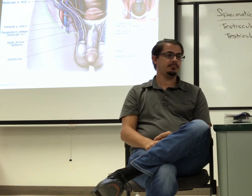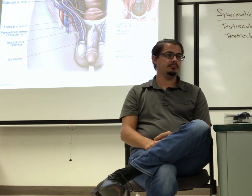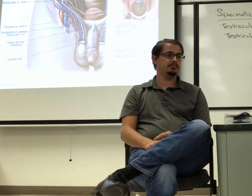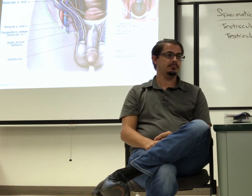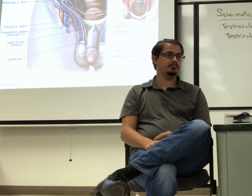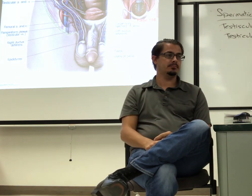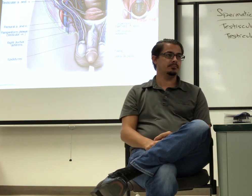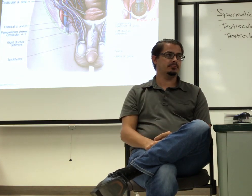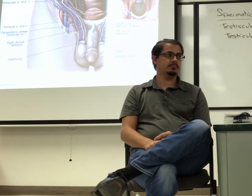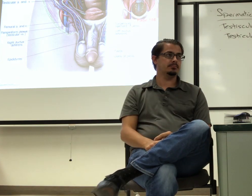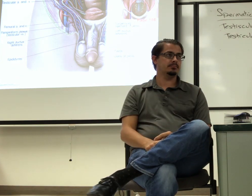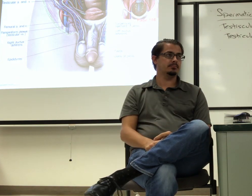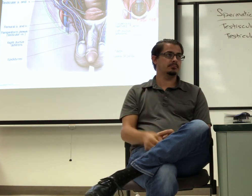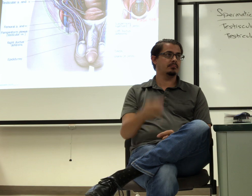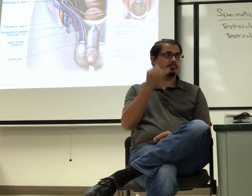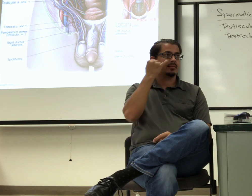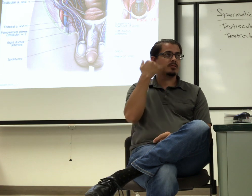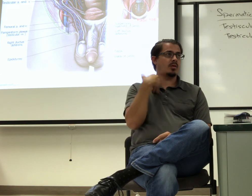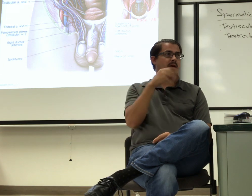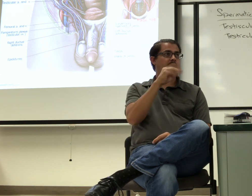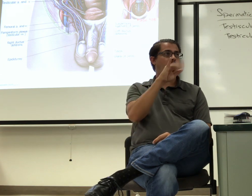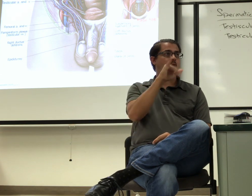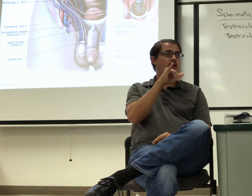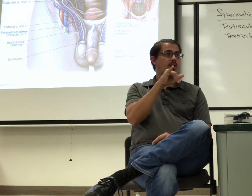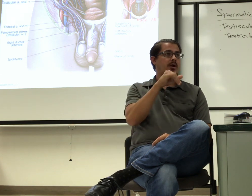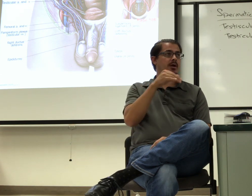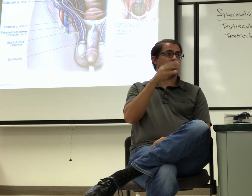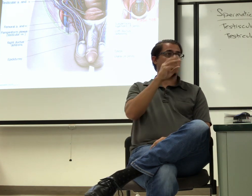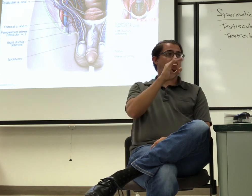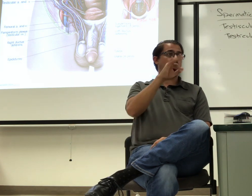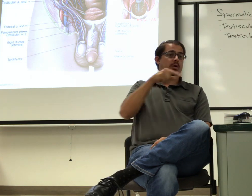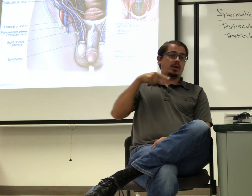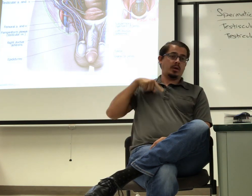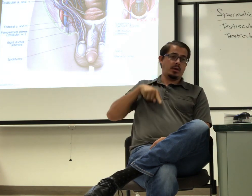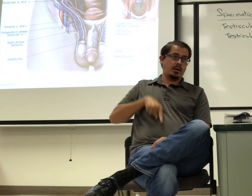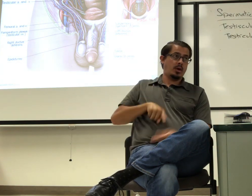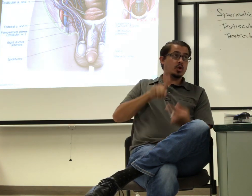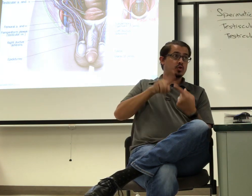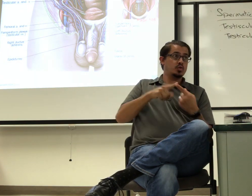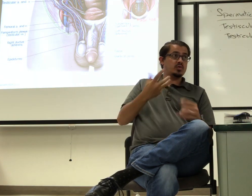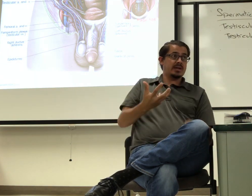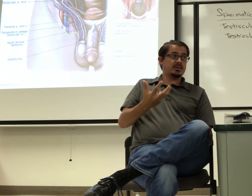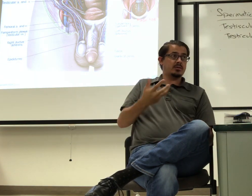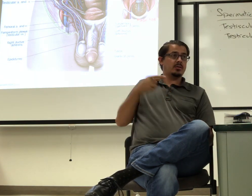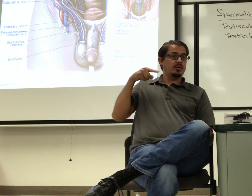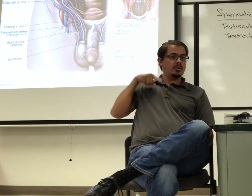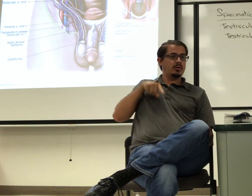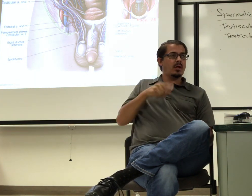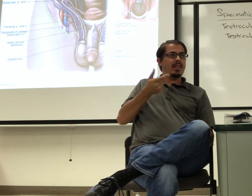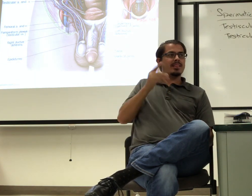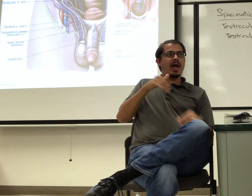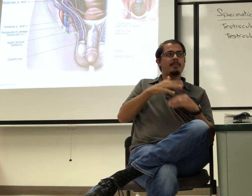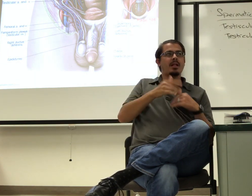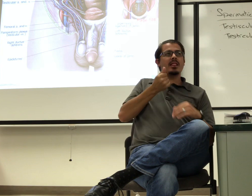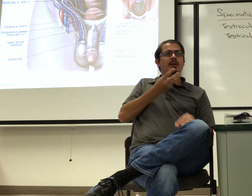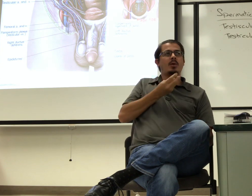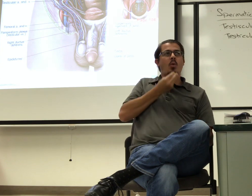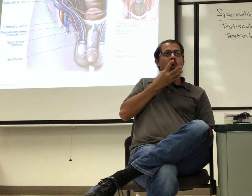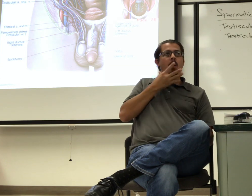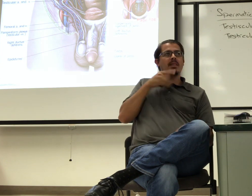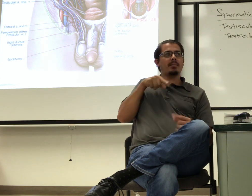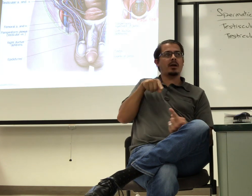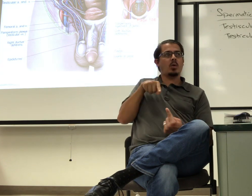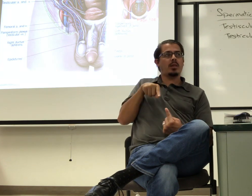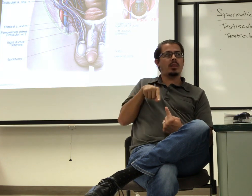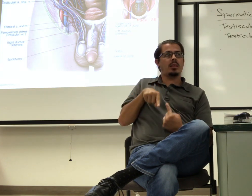If you have one testicular artery, it's taking blood down to the testicle. That blood is a little bit warmer and the blood being returned